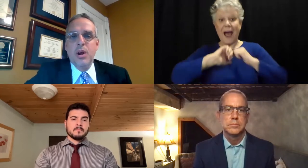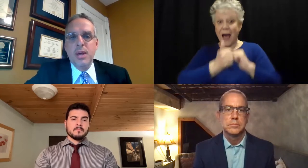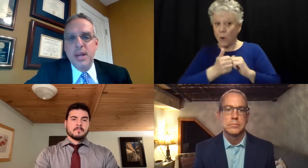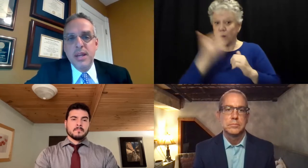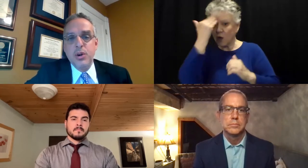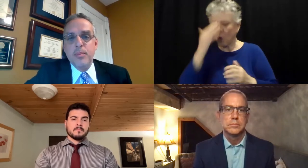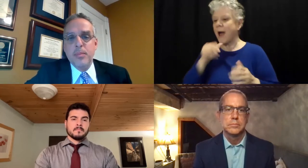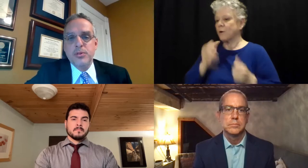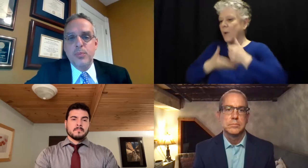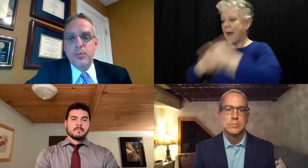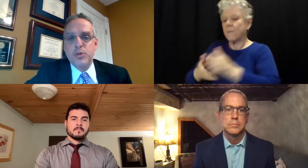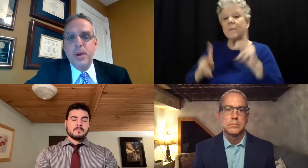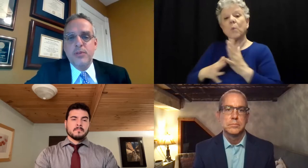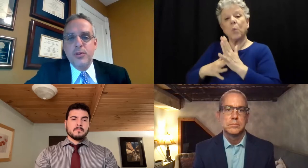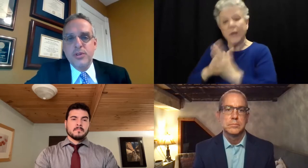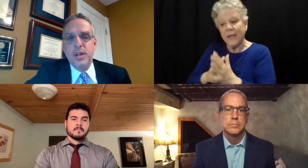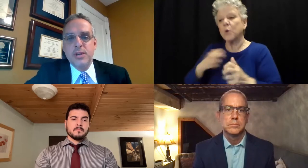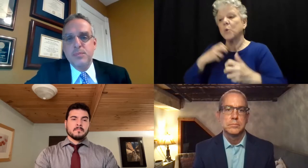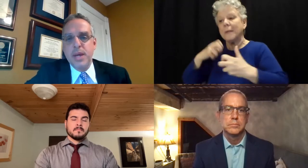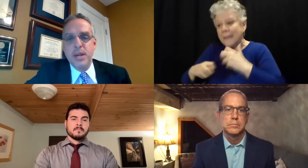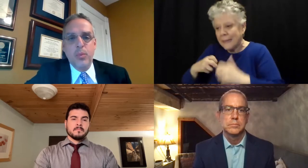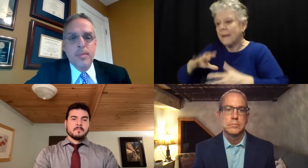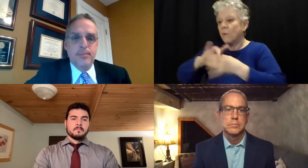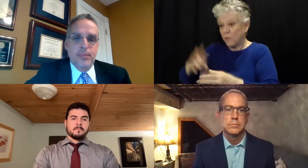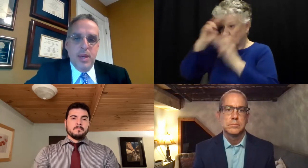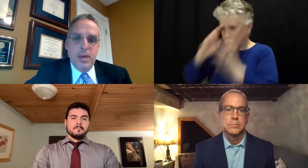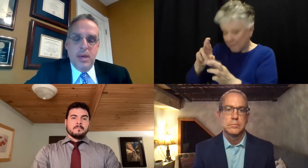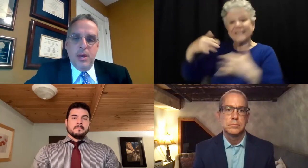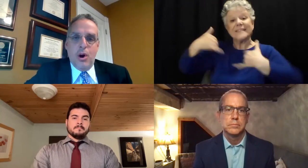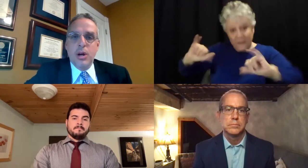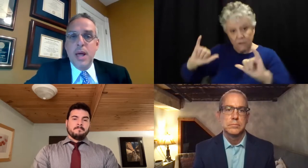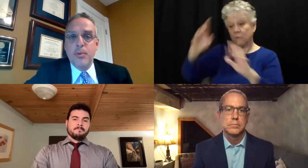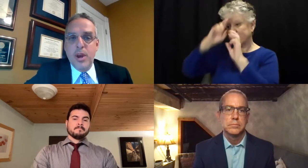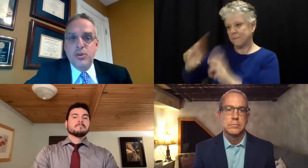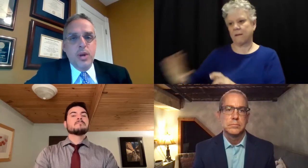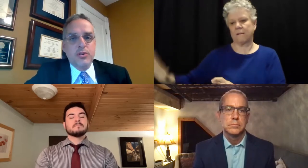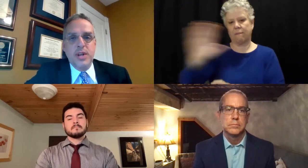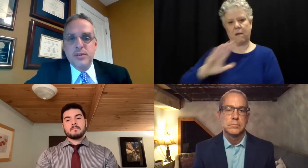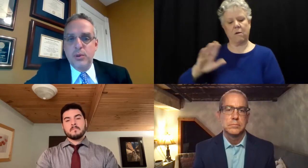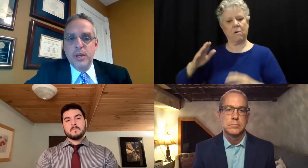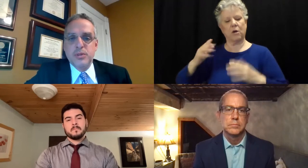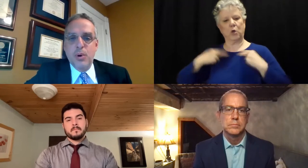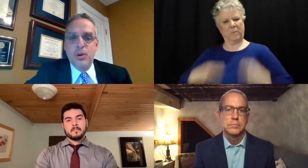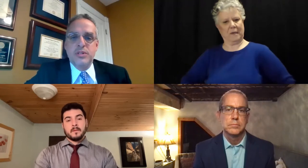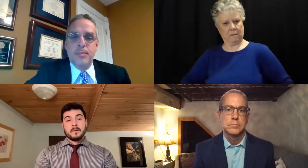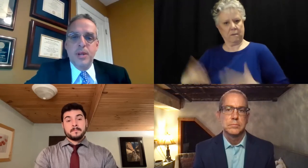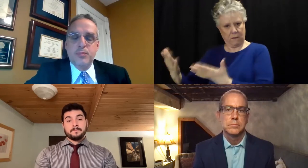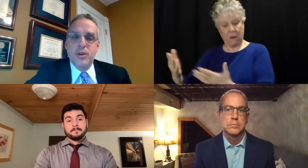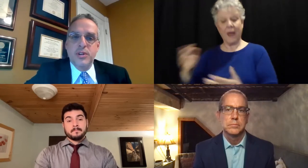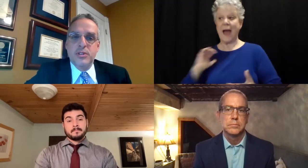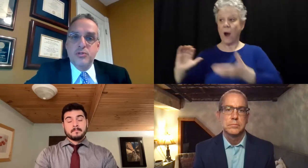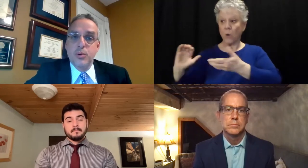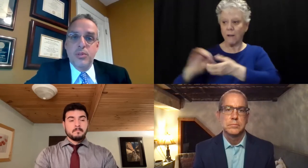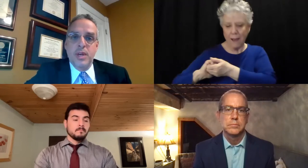the weaker and needier members with respect for their dignity as men and women. Our collaboration, we understand, is only a small step